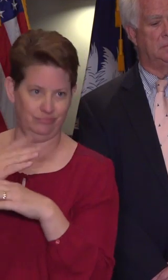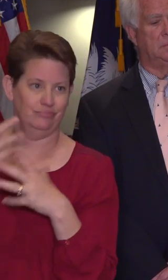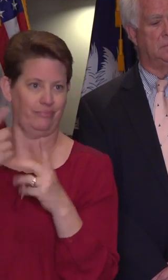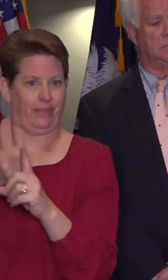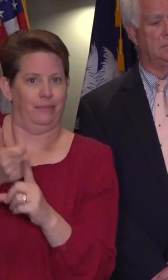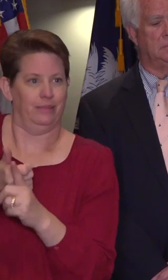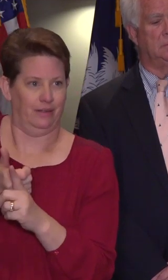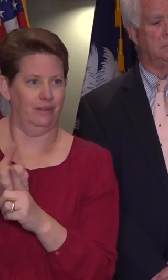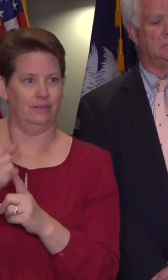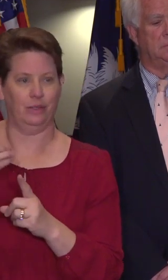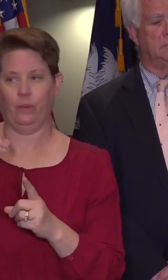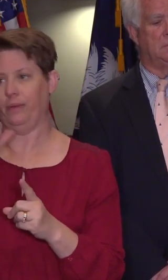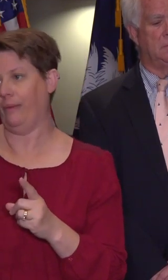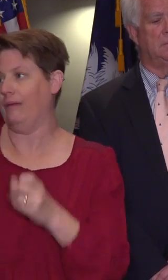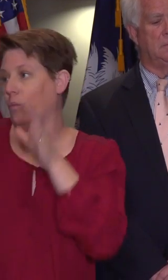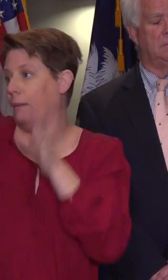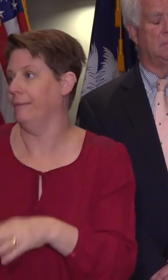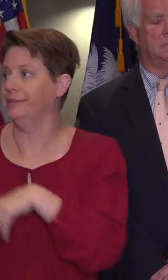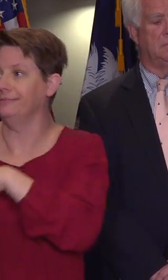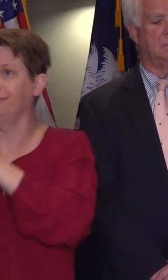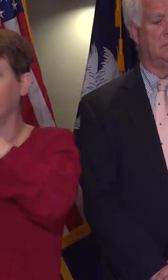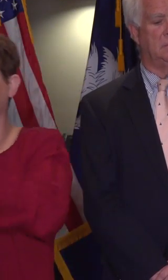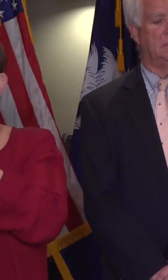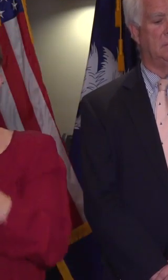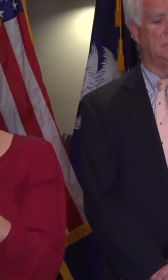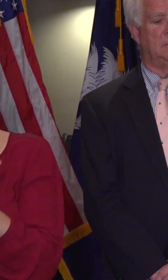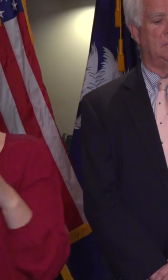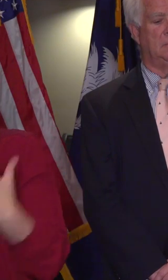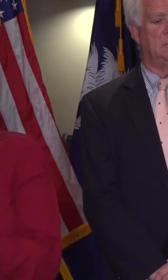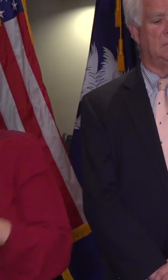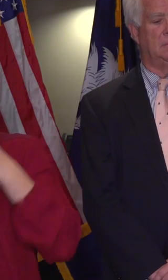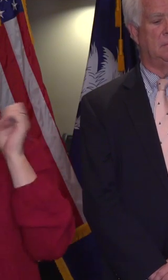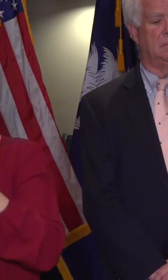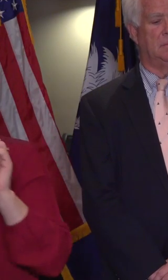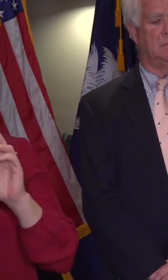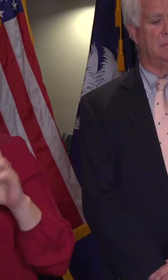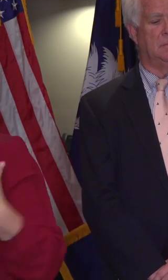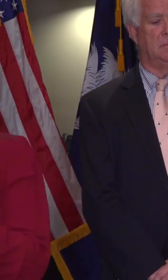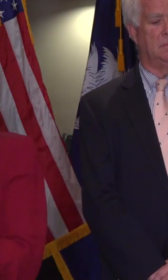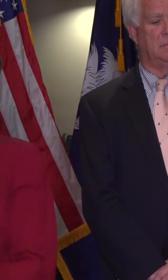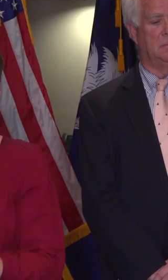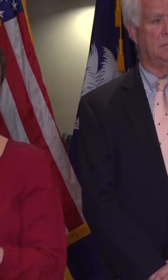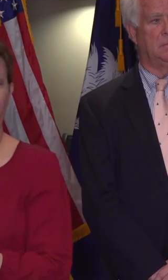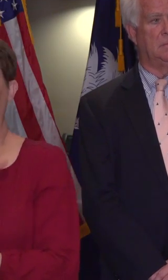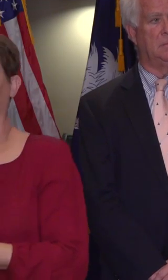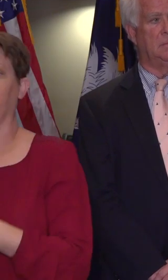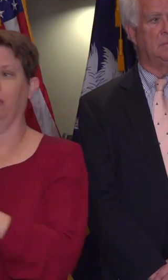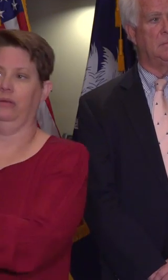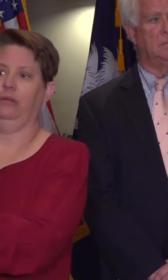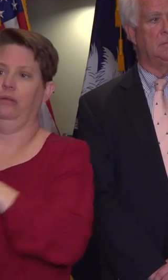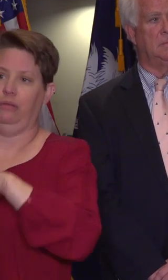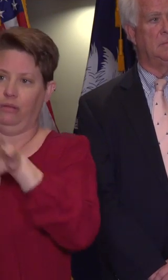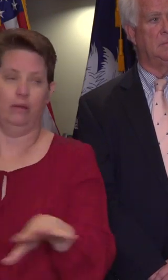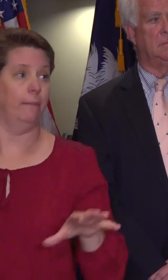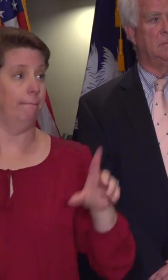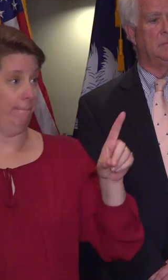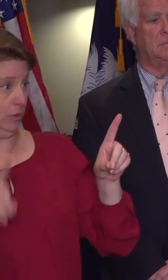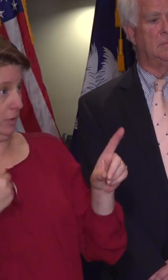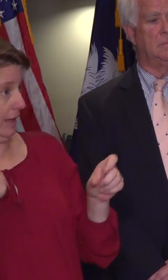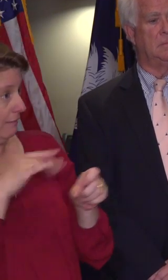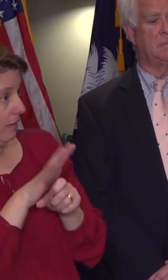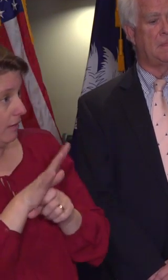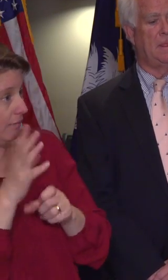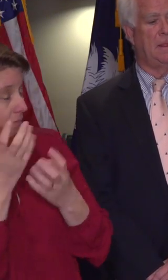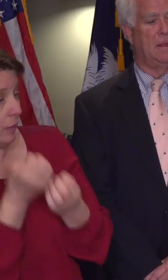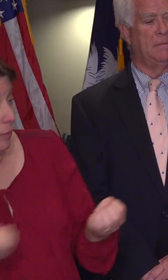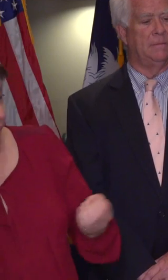have individuals just sitting in a waiting room or in an emergency department where healthcare workers might be exposed. Do they have the necessary supplies to do that? Do they have enough